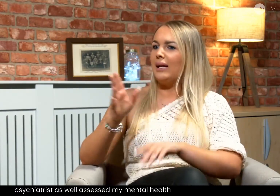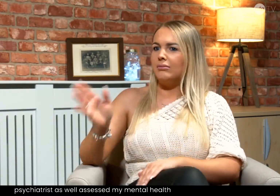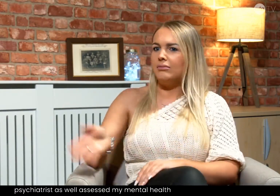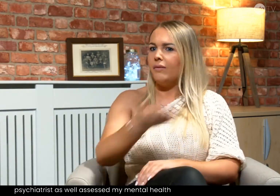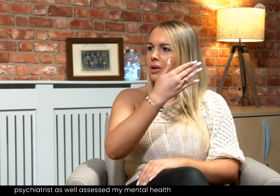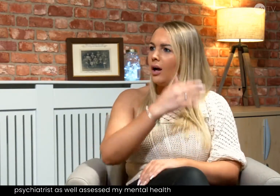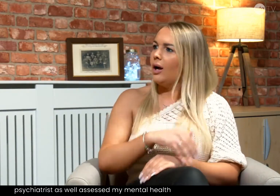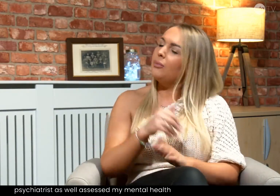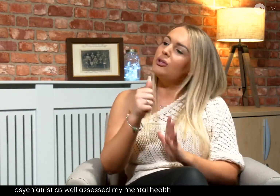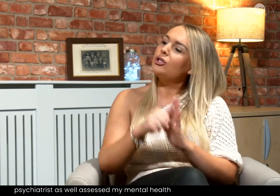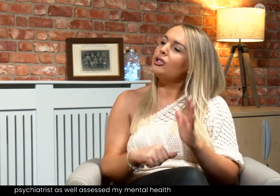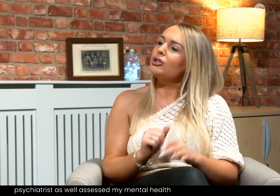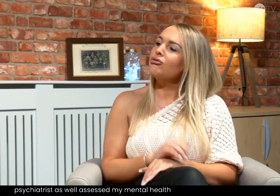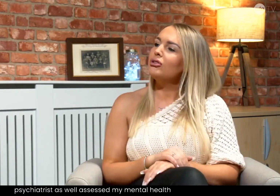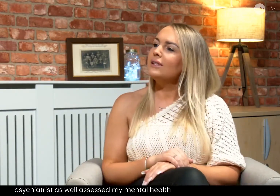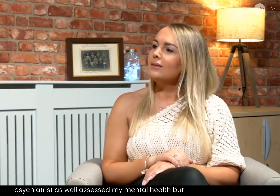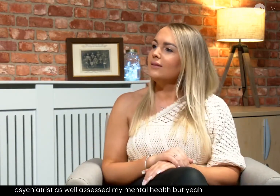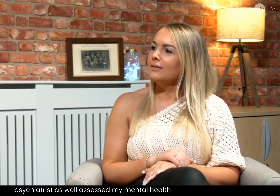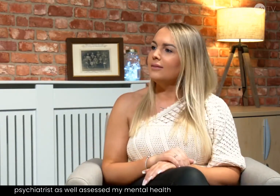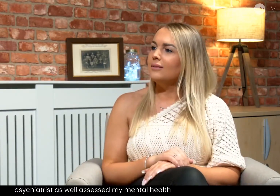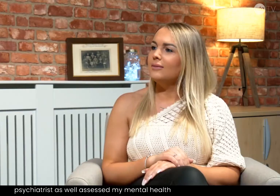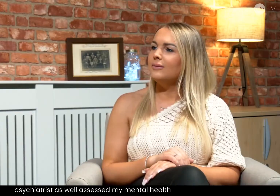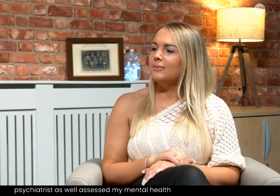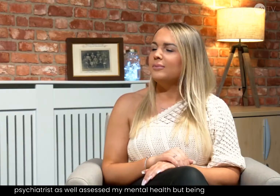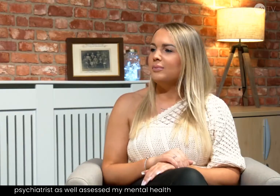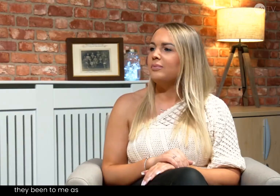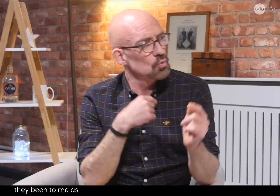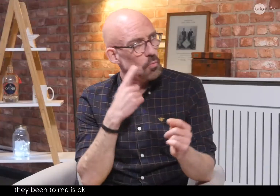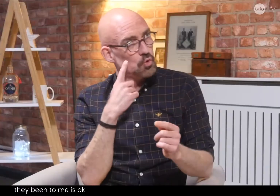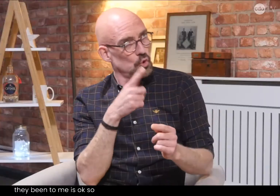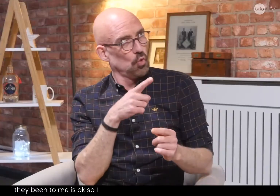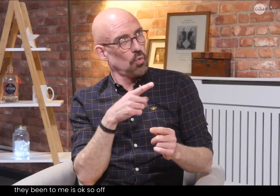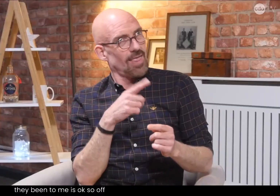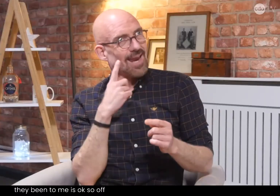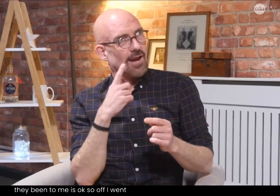But yeah, they deemed me as okay, so off I went for the surgery.